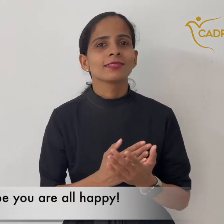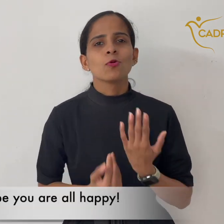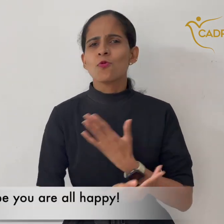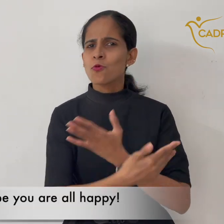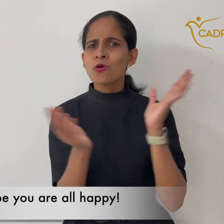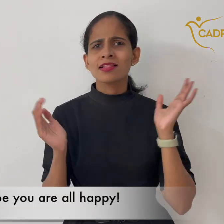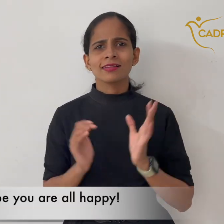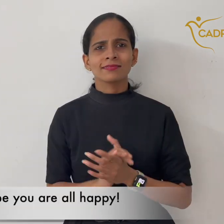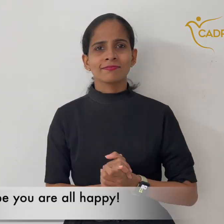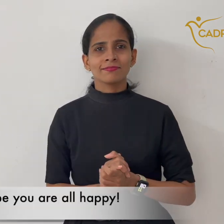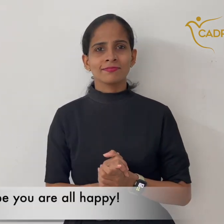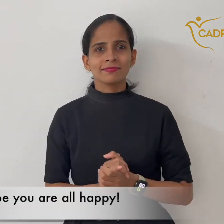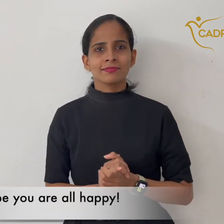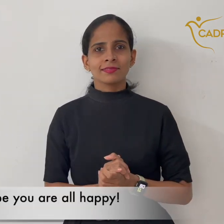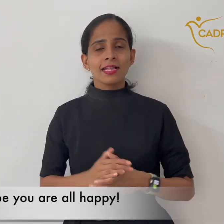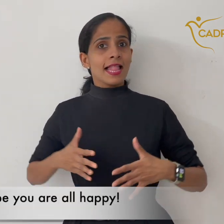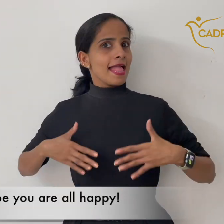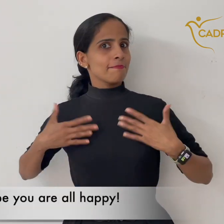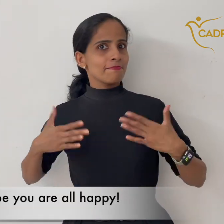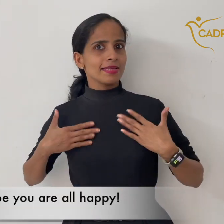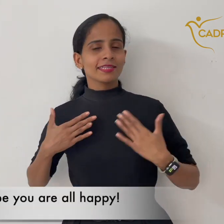Hope you're all happy.